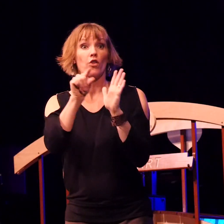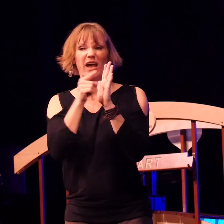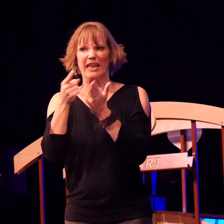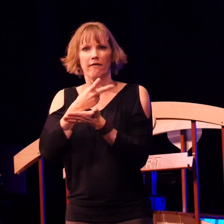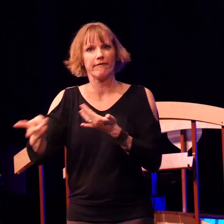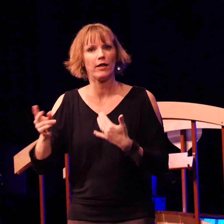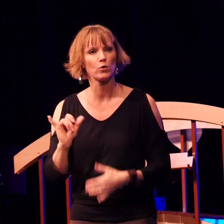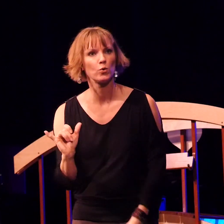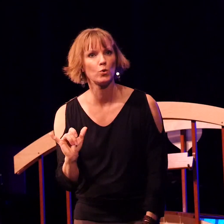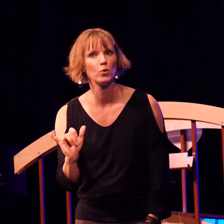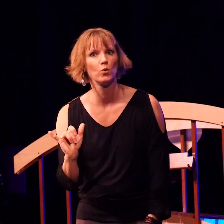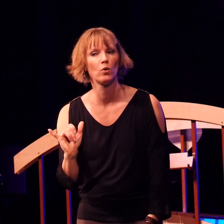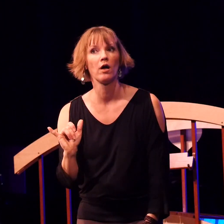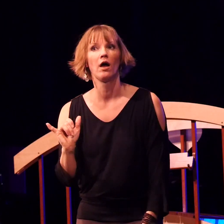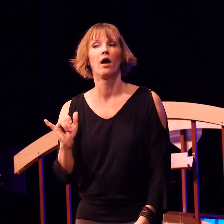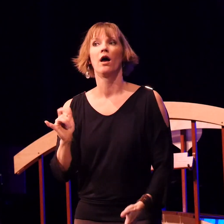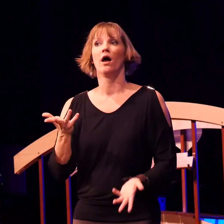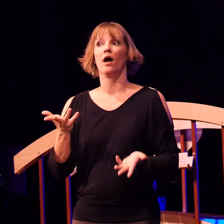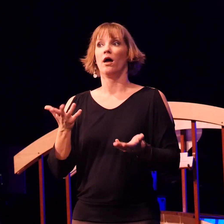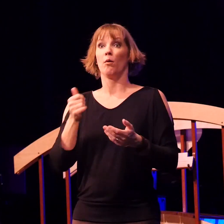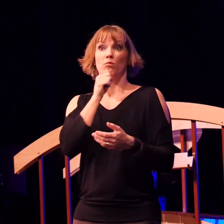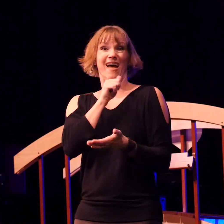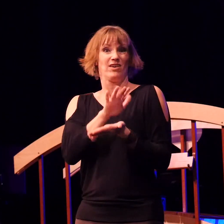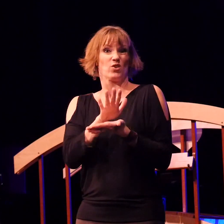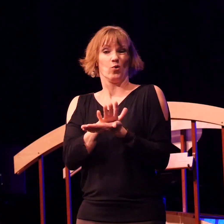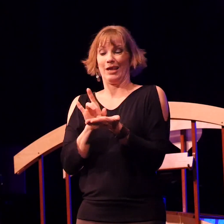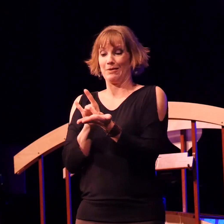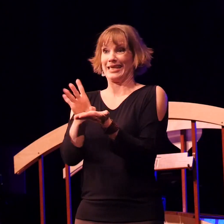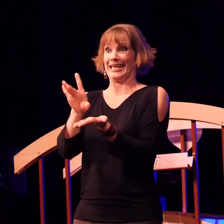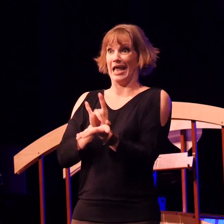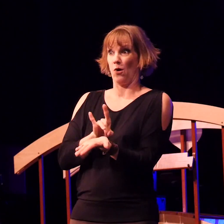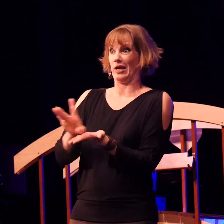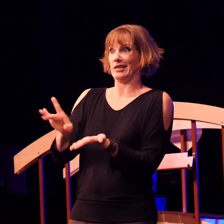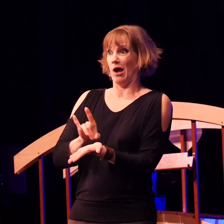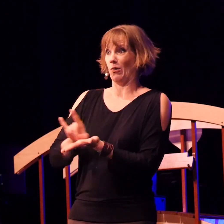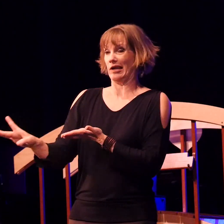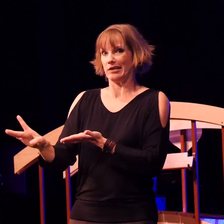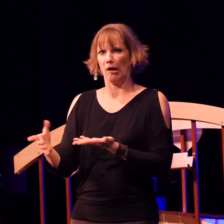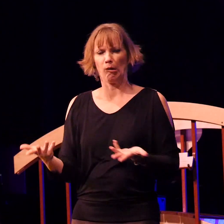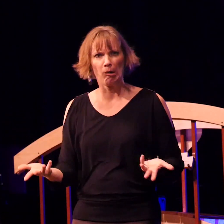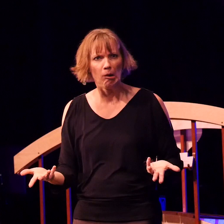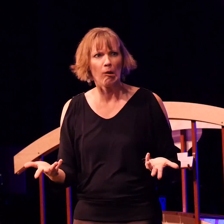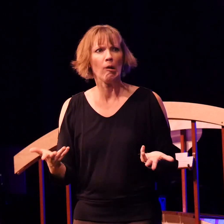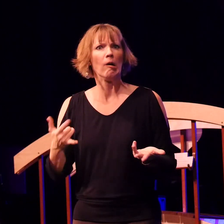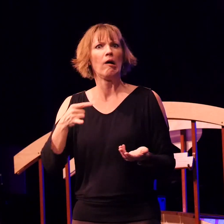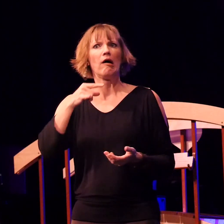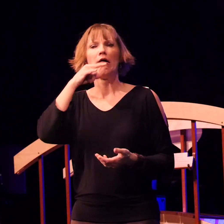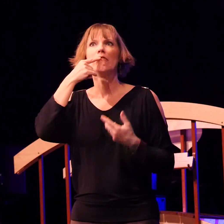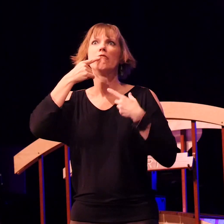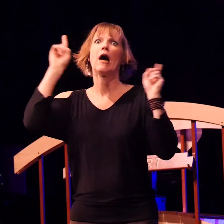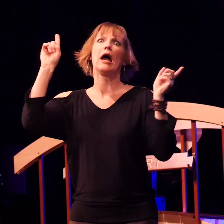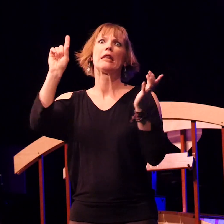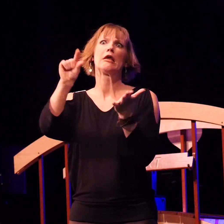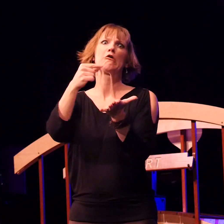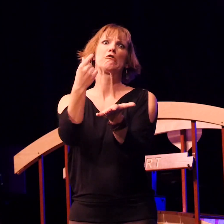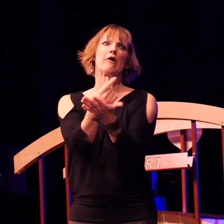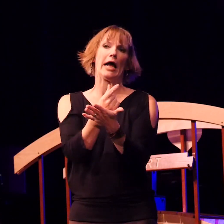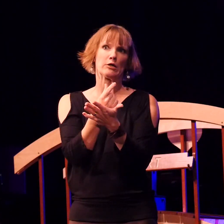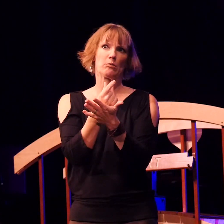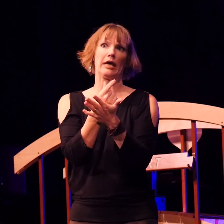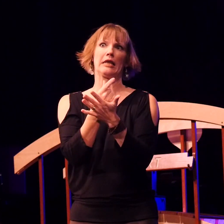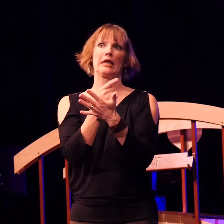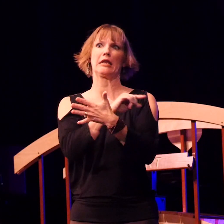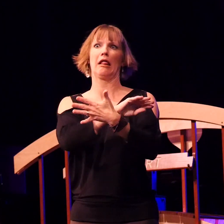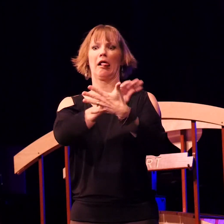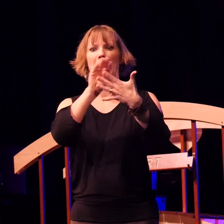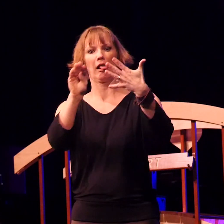well, and he was thrown out of a lot of private schools, and in fact, he graduated finally, compassionately, at the bottom of